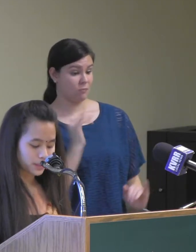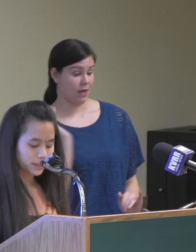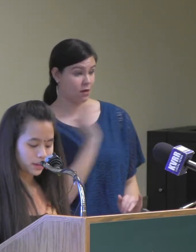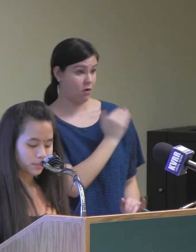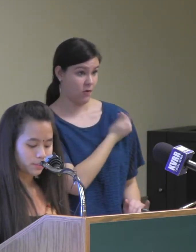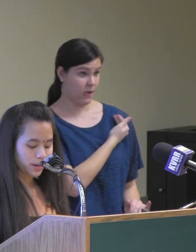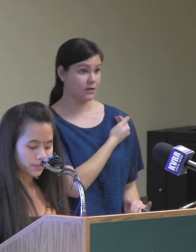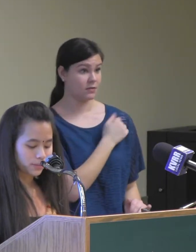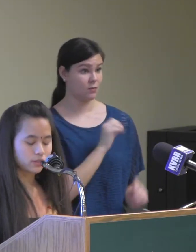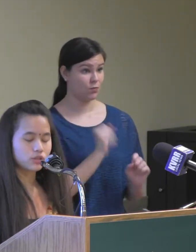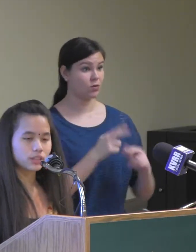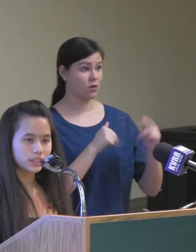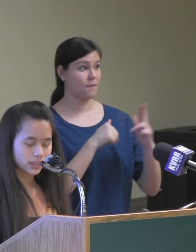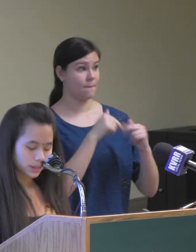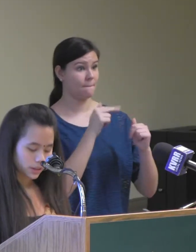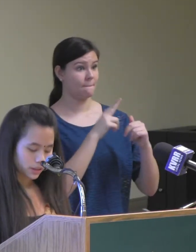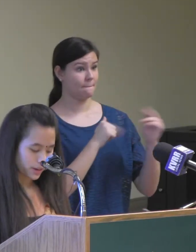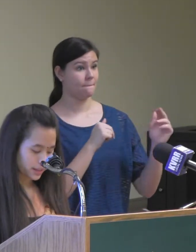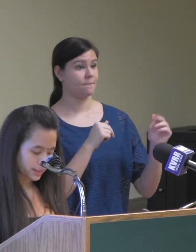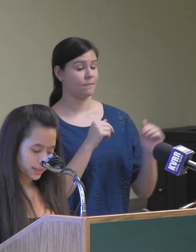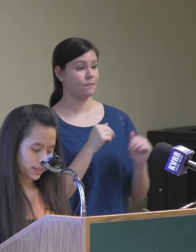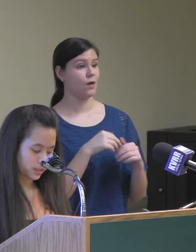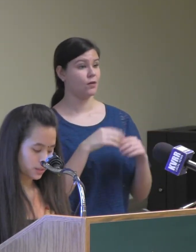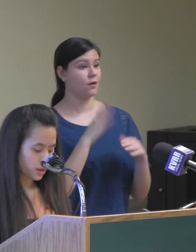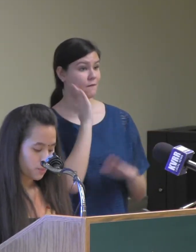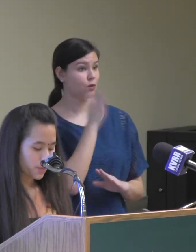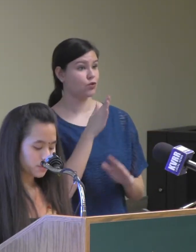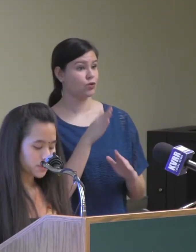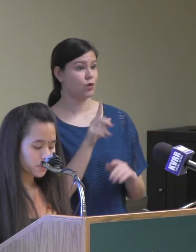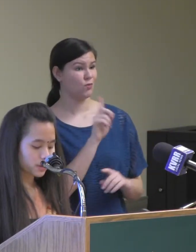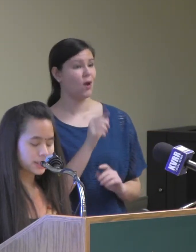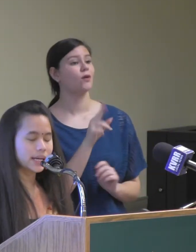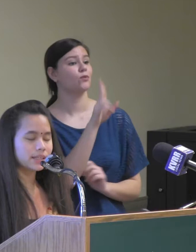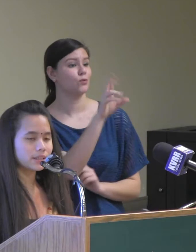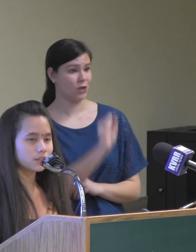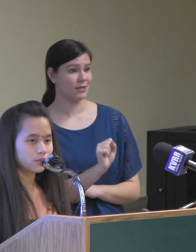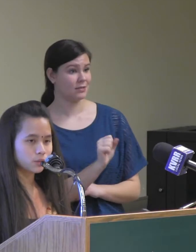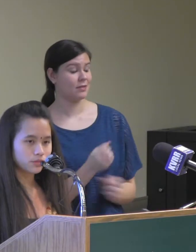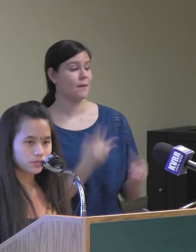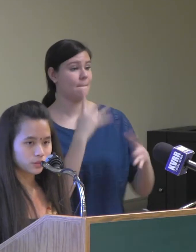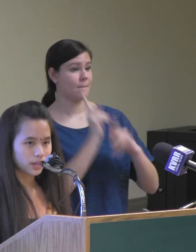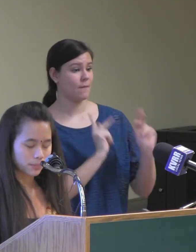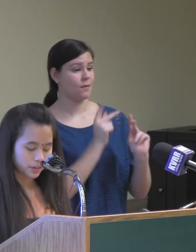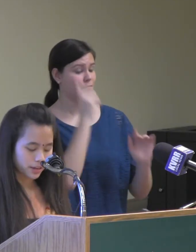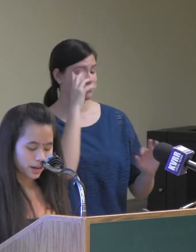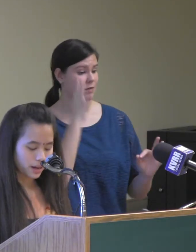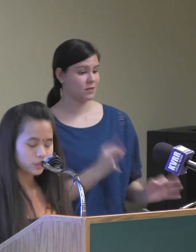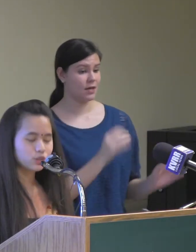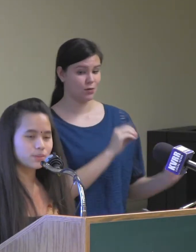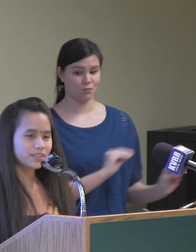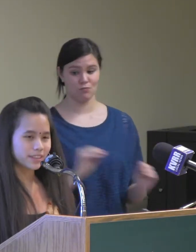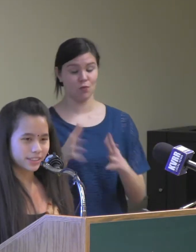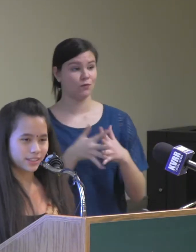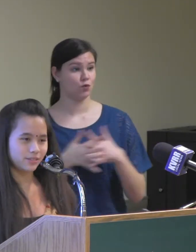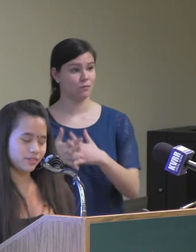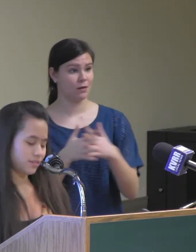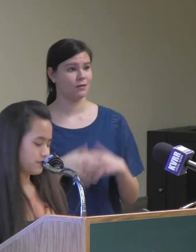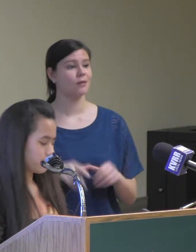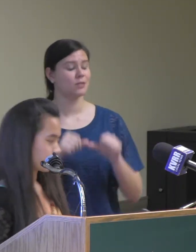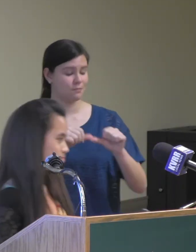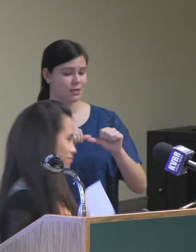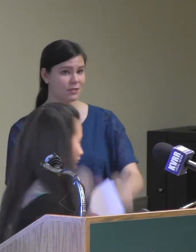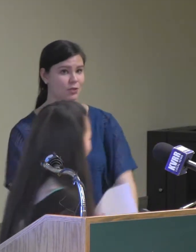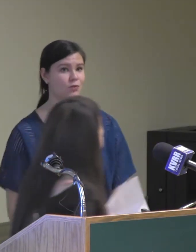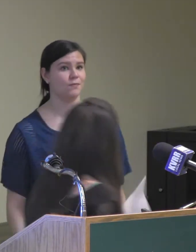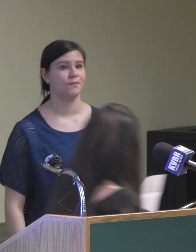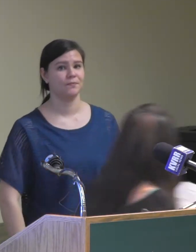could build a brighter future in the United States. Many people decided to move to America. To be continued.